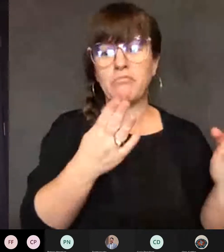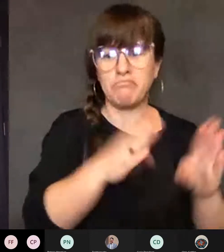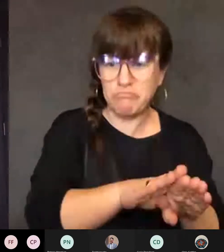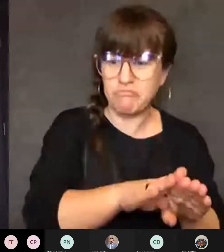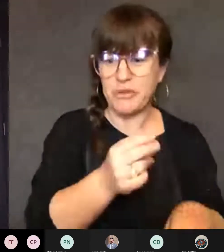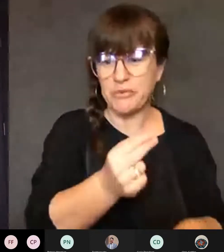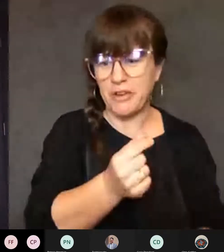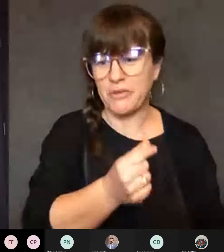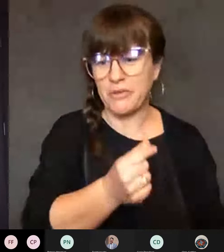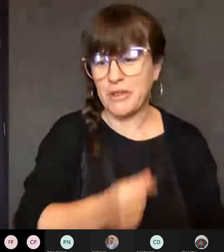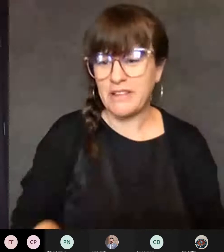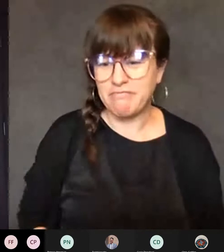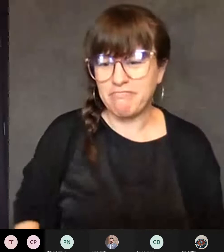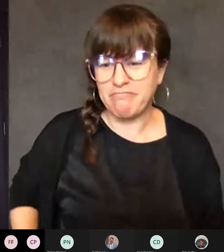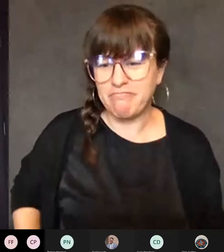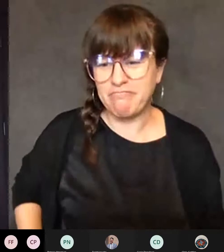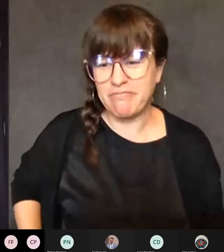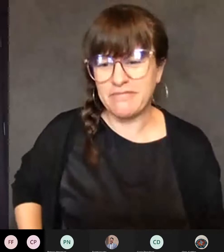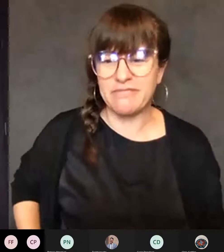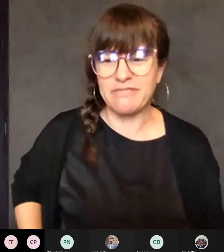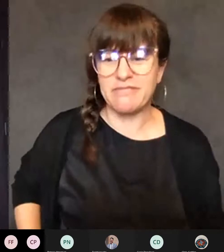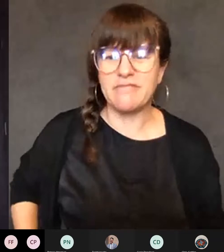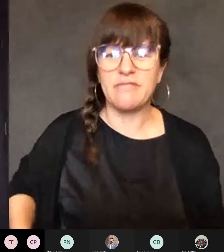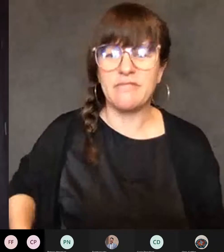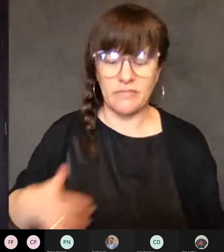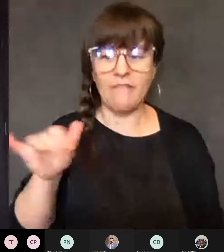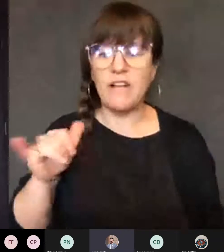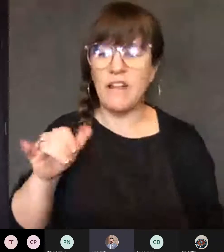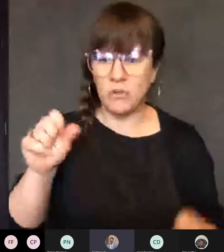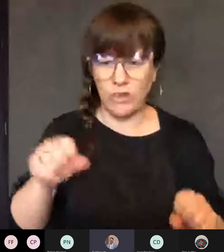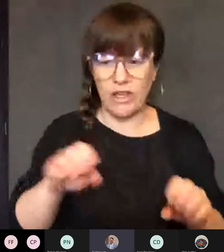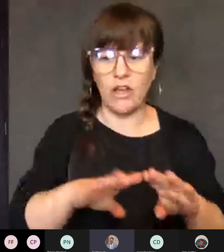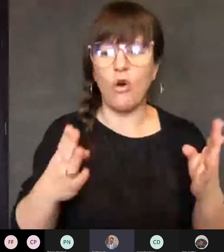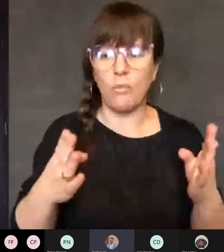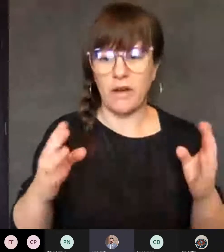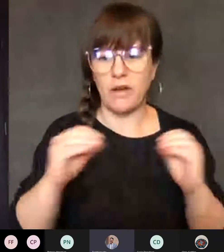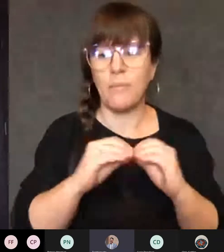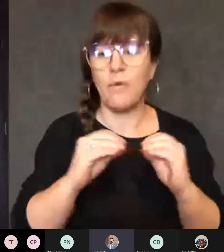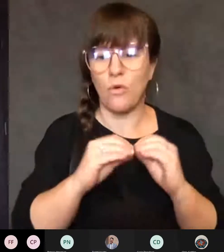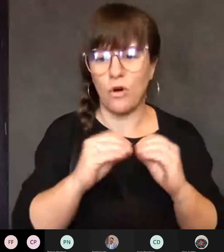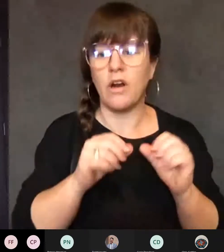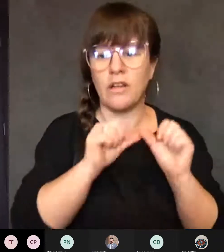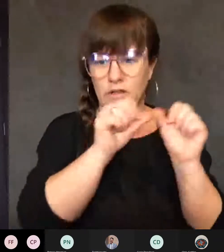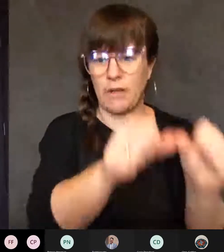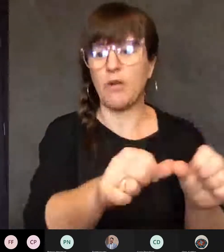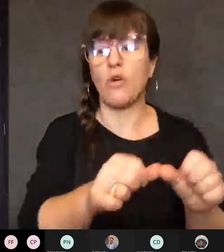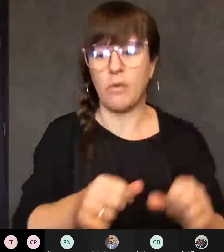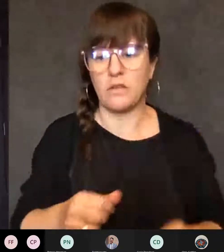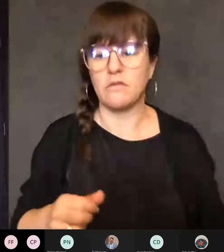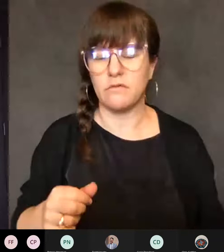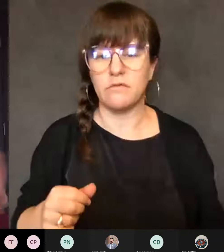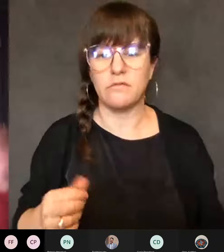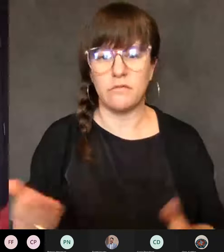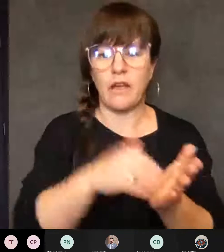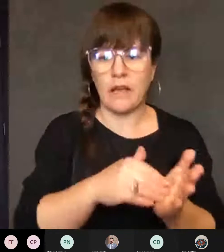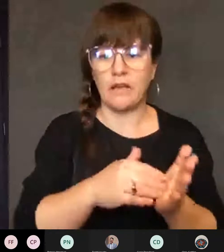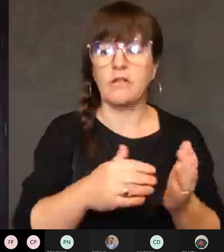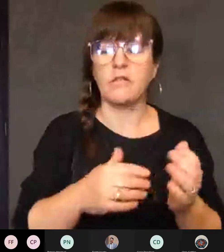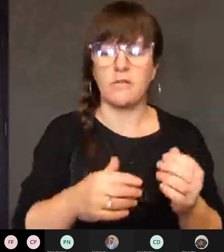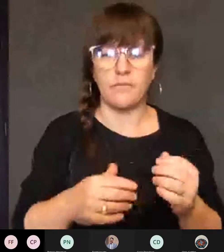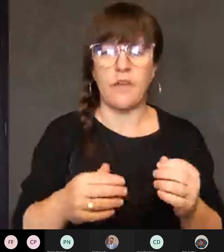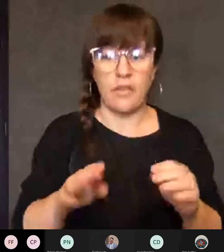was not good, but I feel like we're going to be able to keep it open this time, and gradually get more